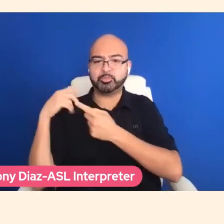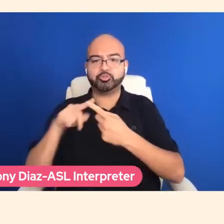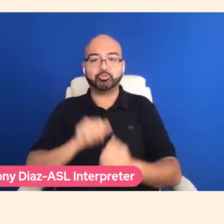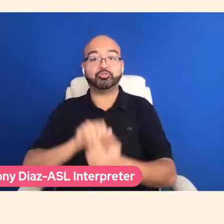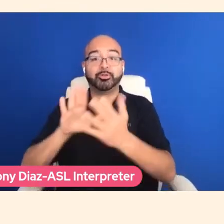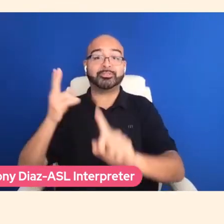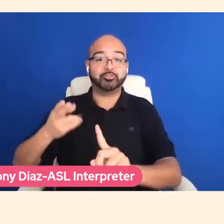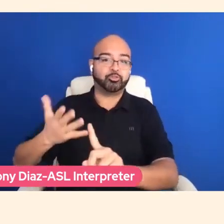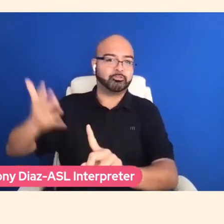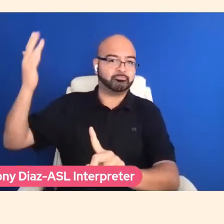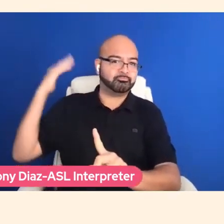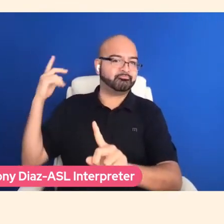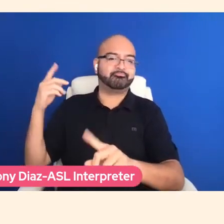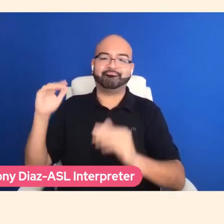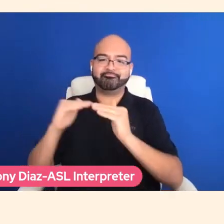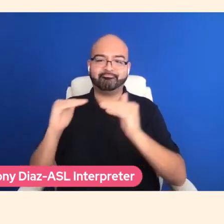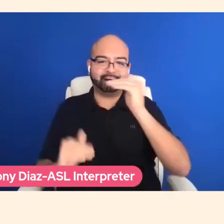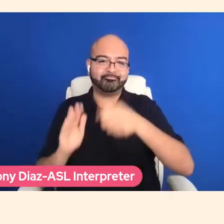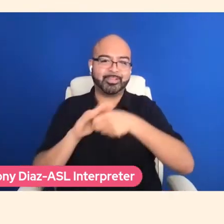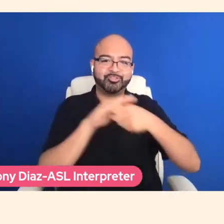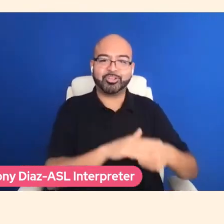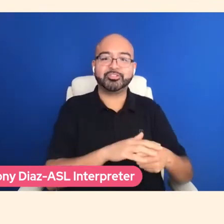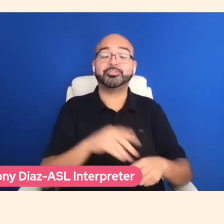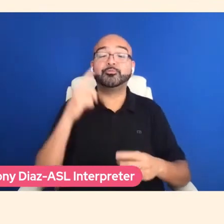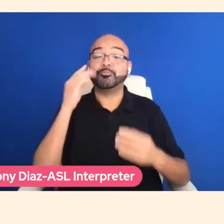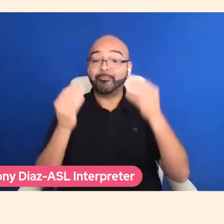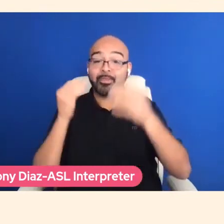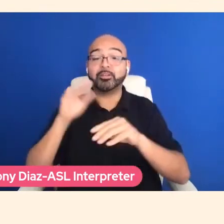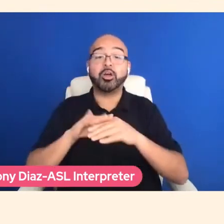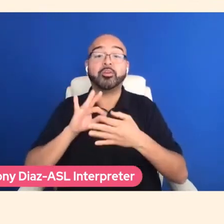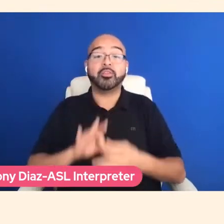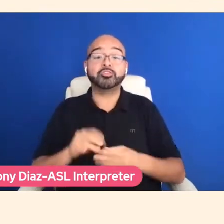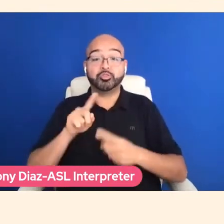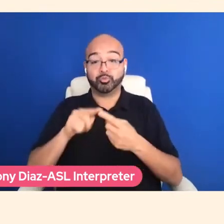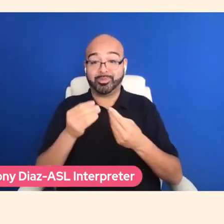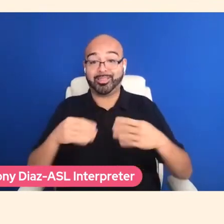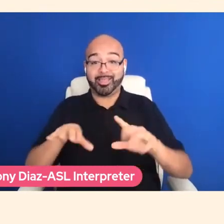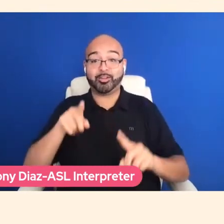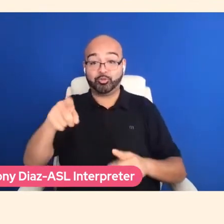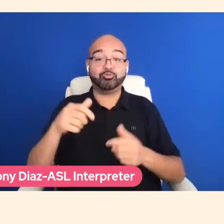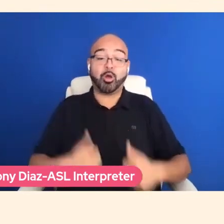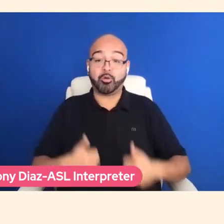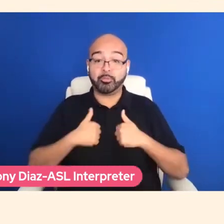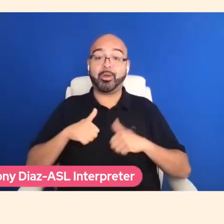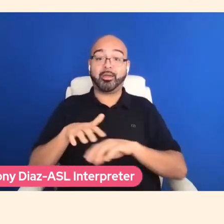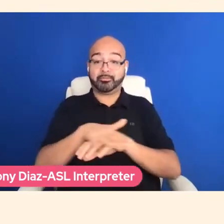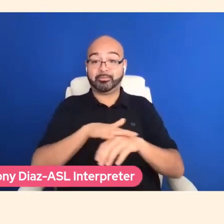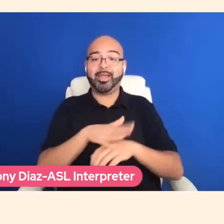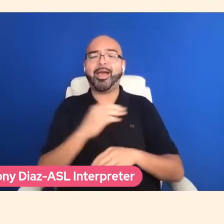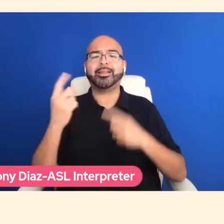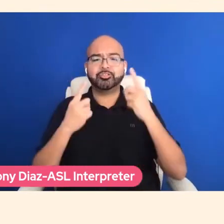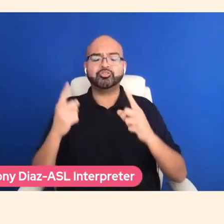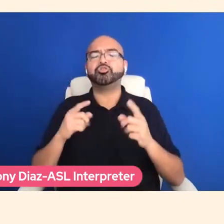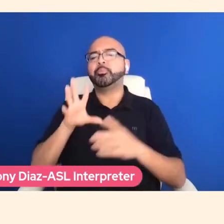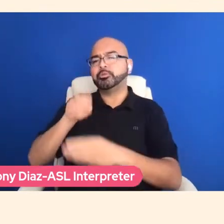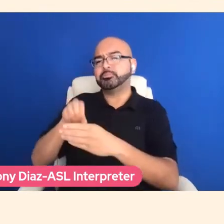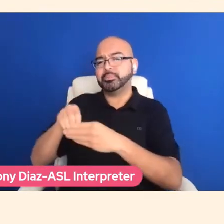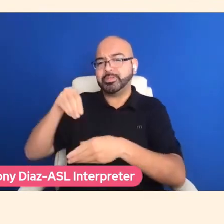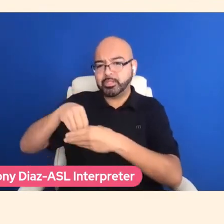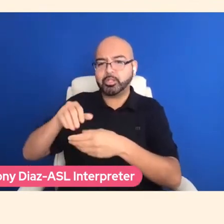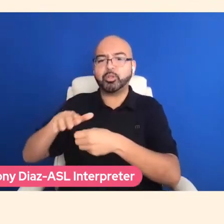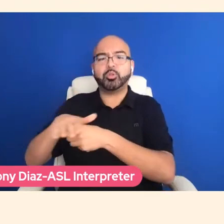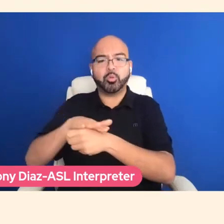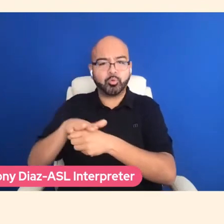historical injustices. Reflect on your connection to the land you occupy and consider participating in local voluntary